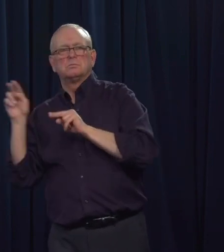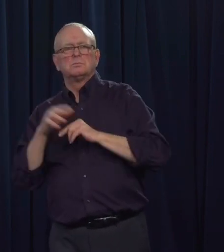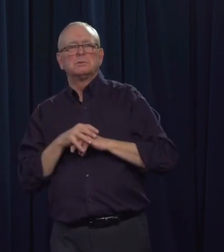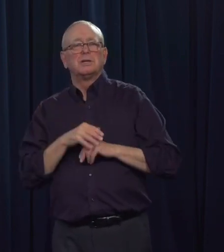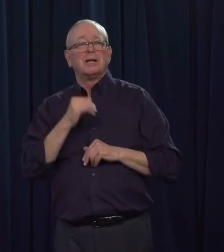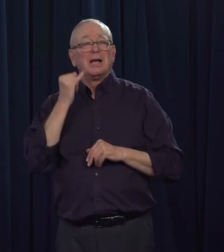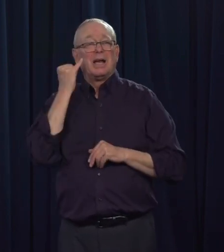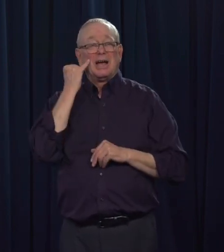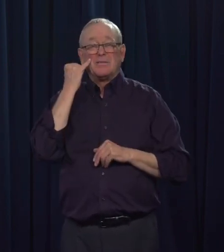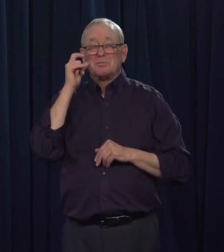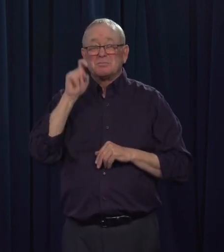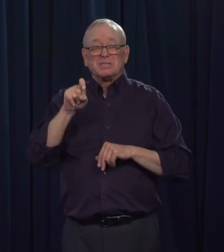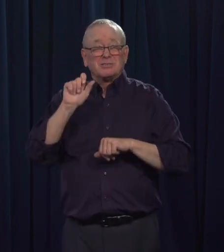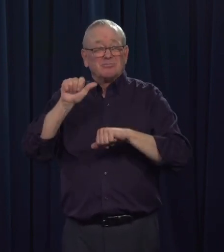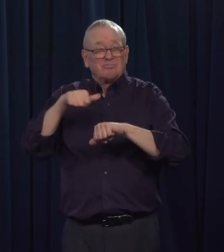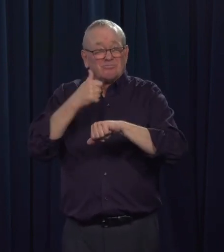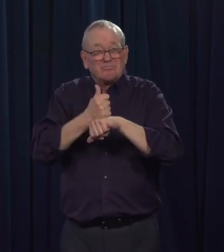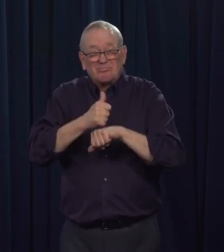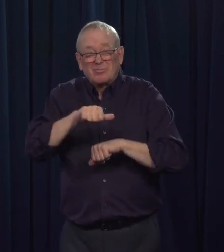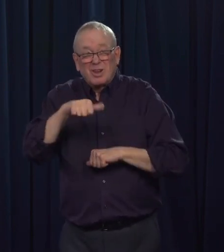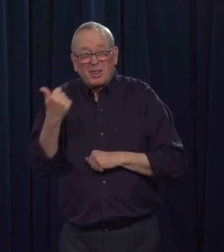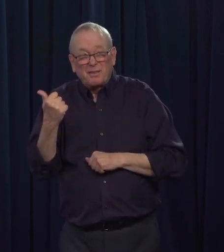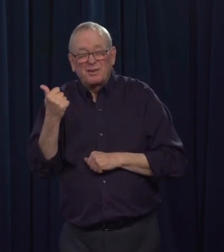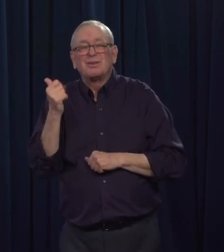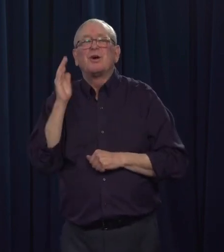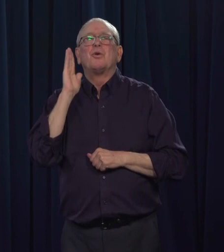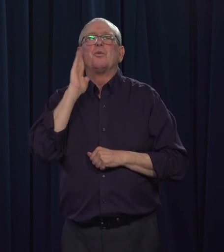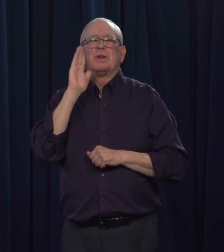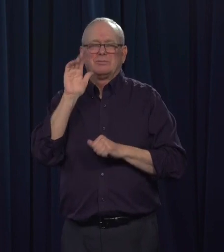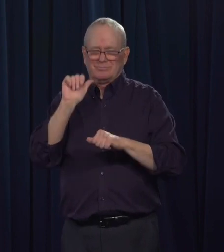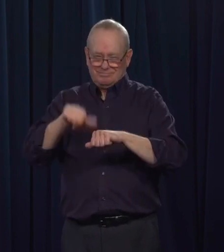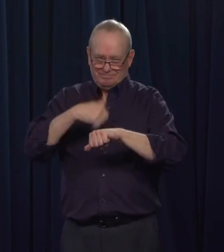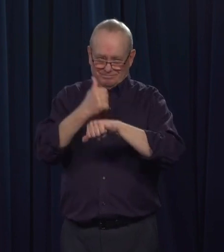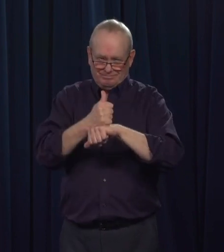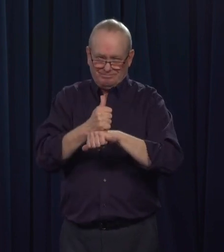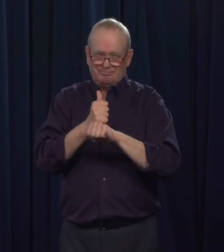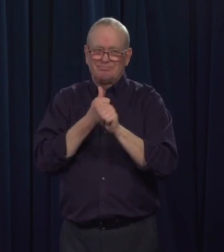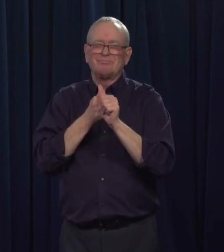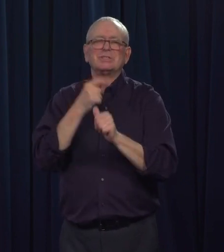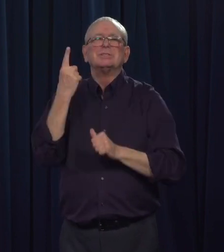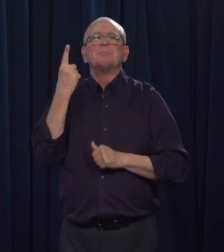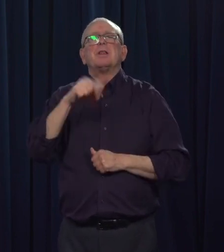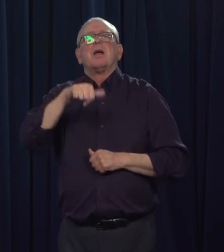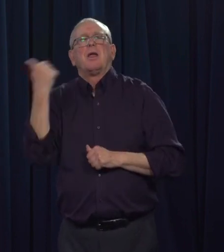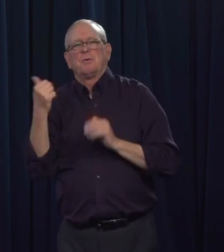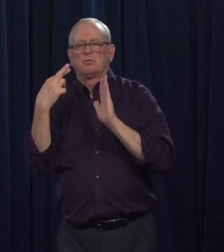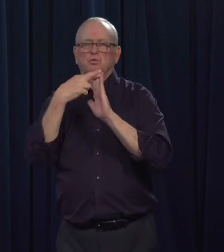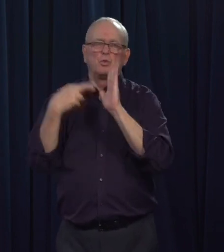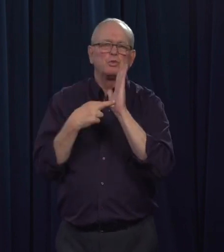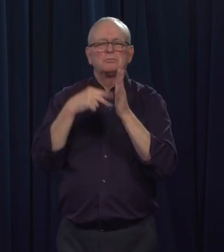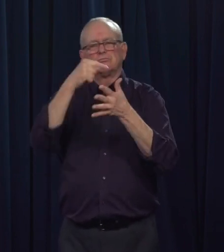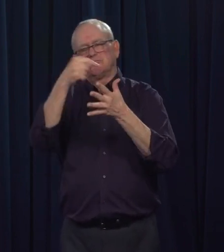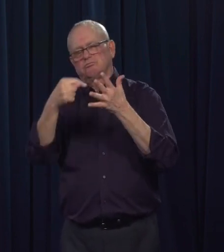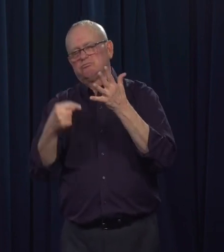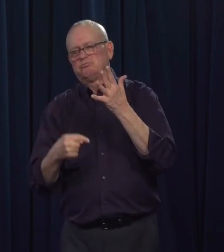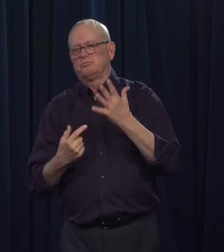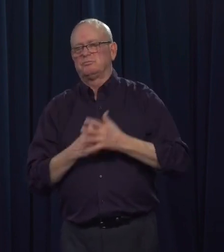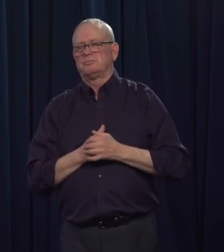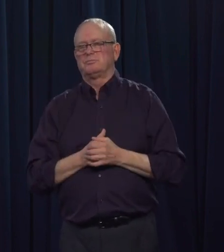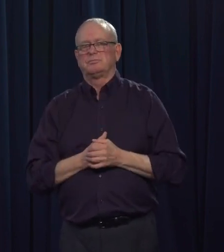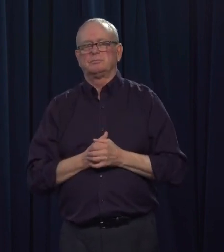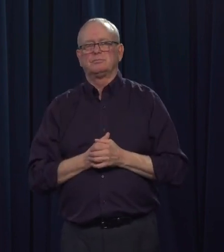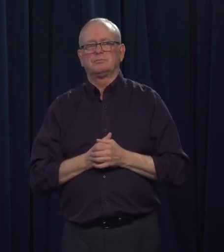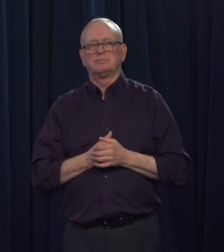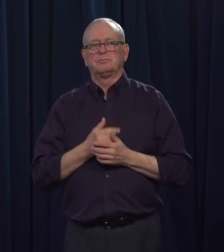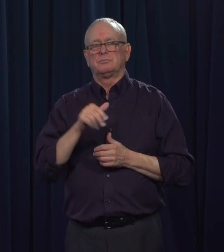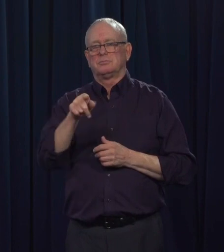place. Operator, could you patch through the next question, please? Yes, the next question is from Terry Reith of CBC. Please go ahead.